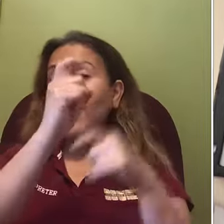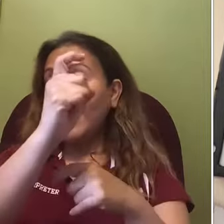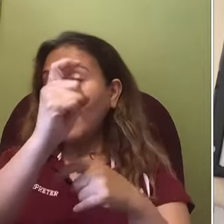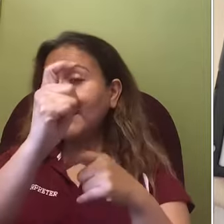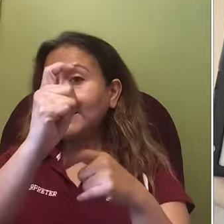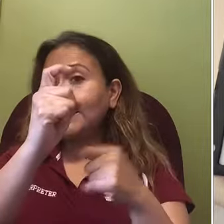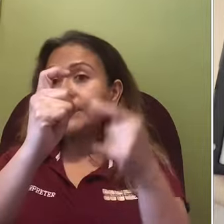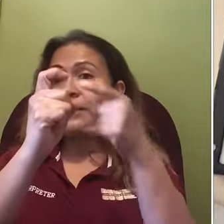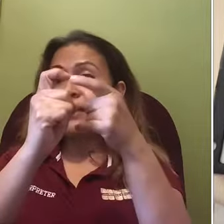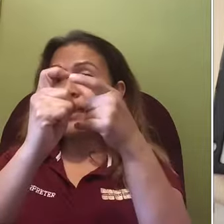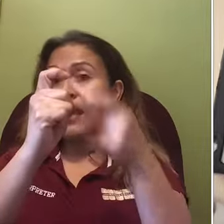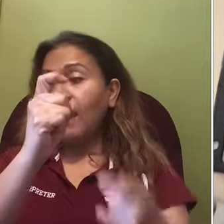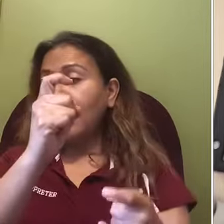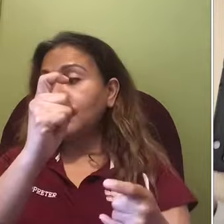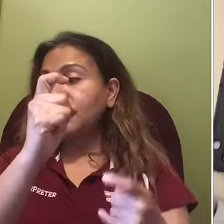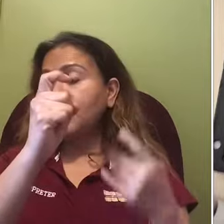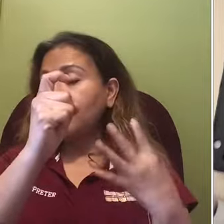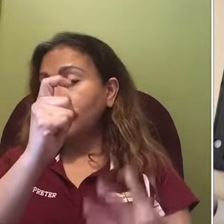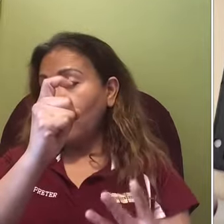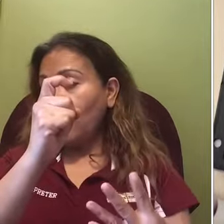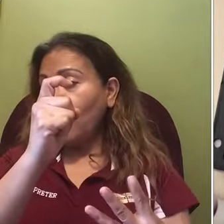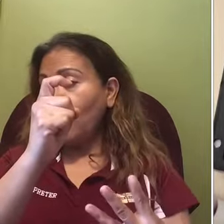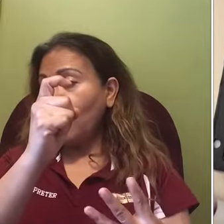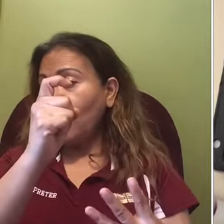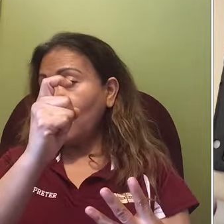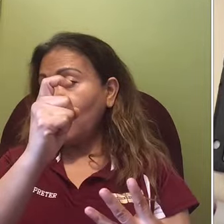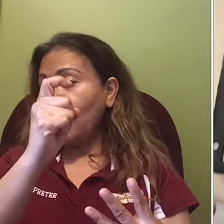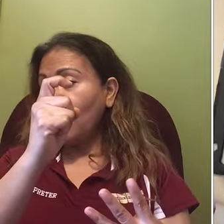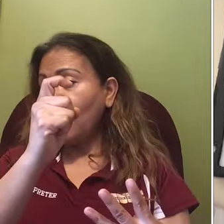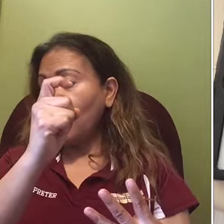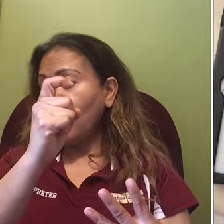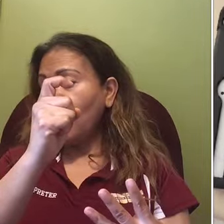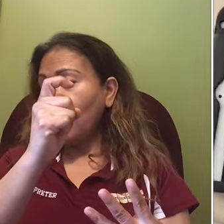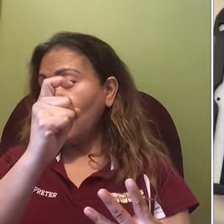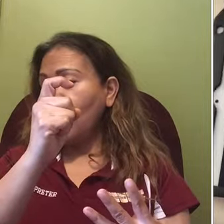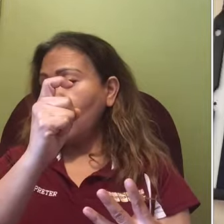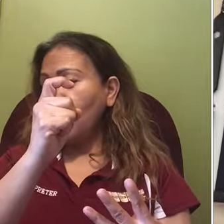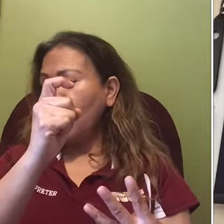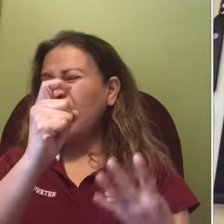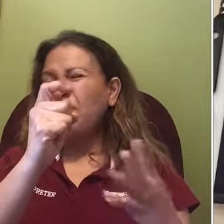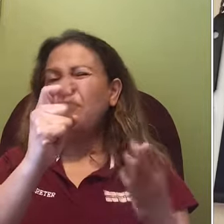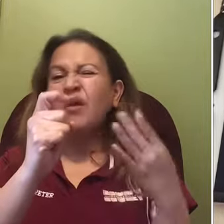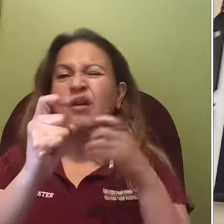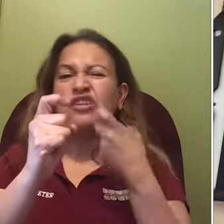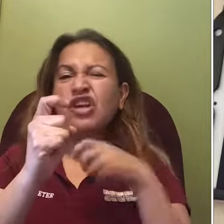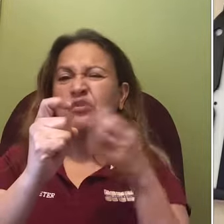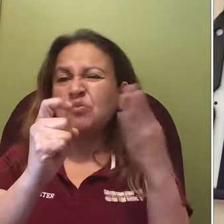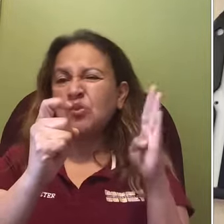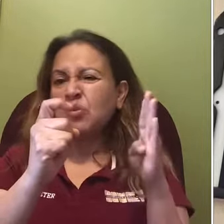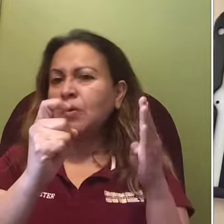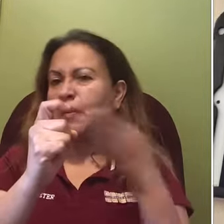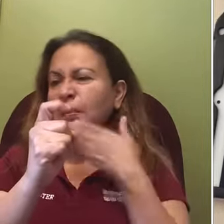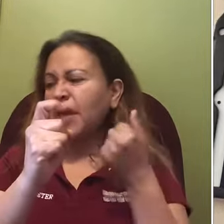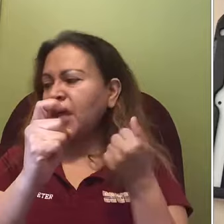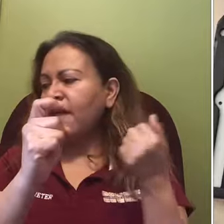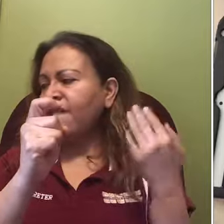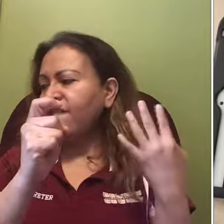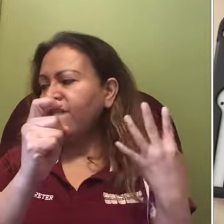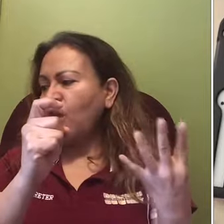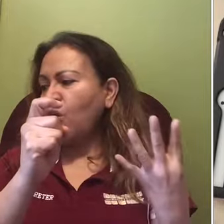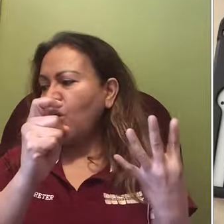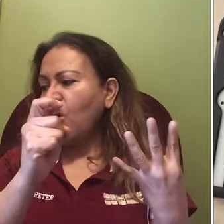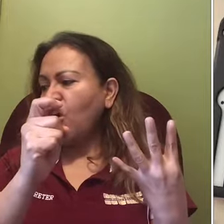The opposite side is 4. I'm going to do it in that blue color. The opposite side is